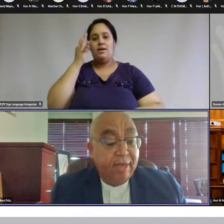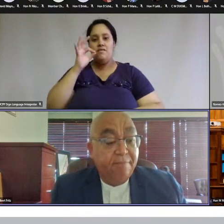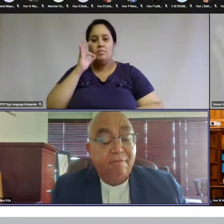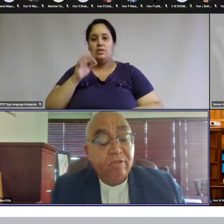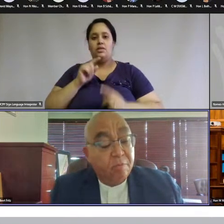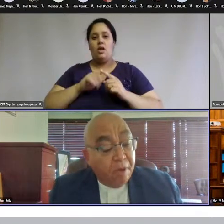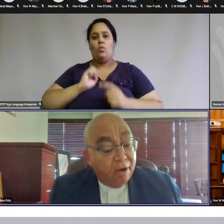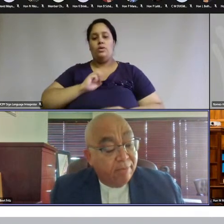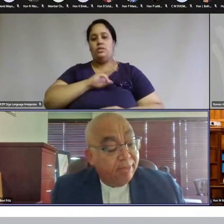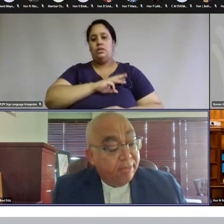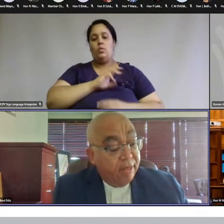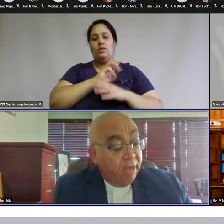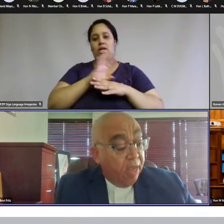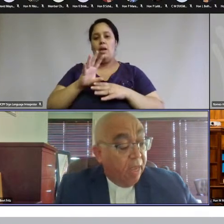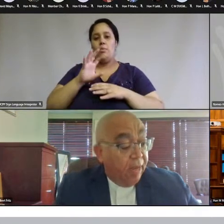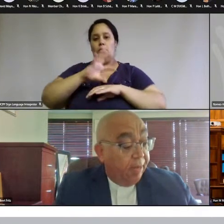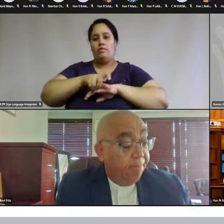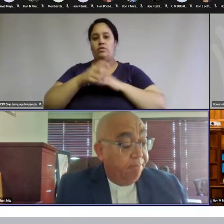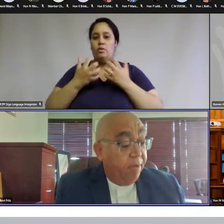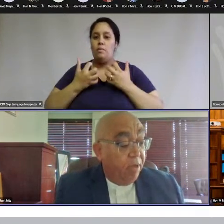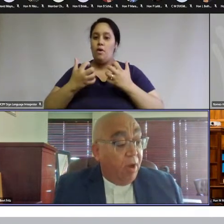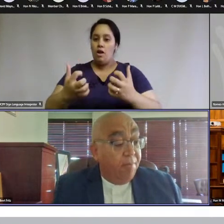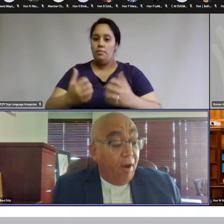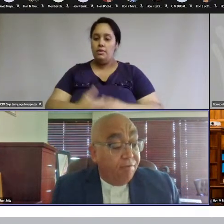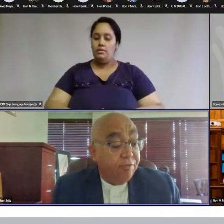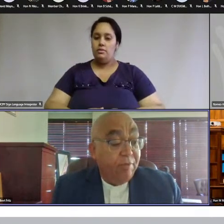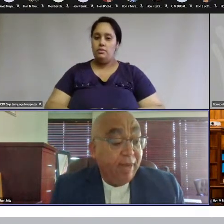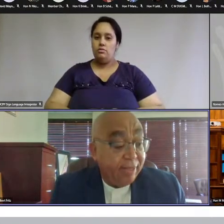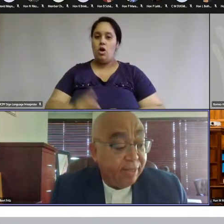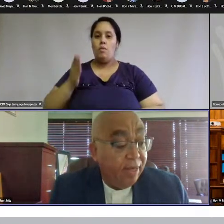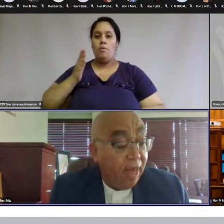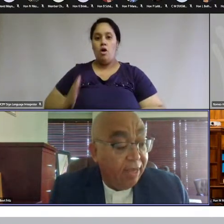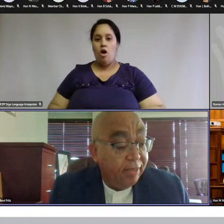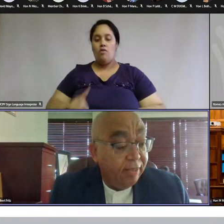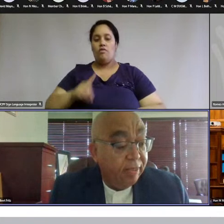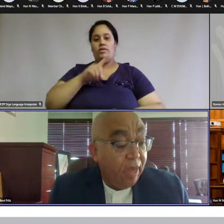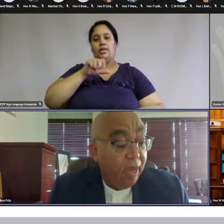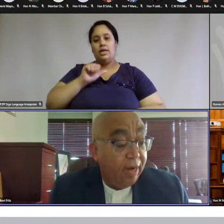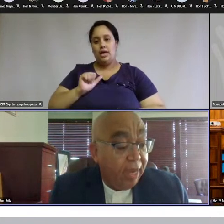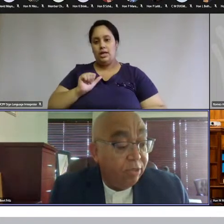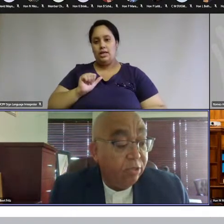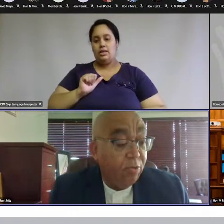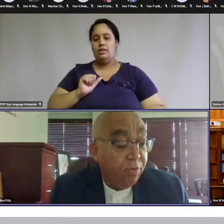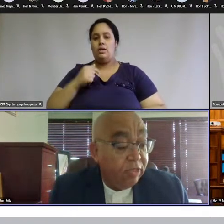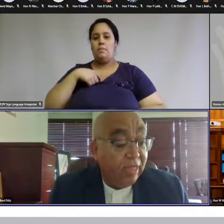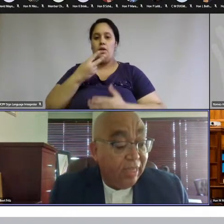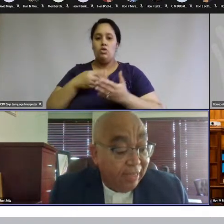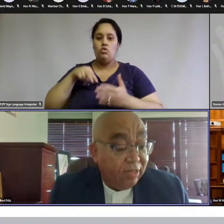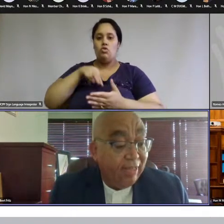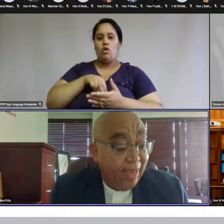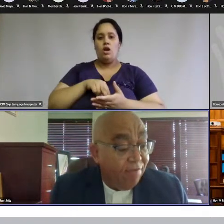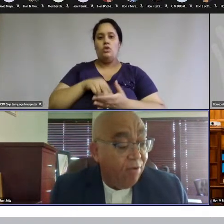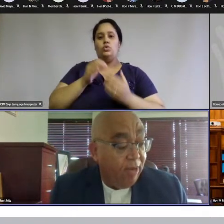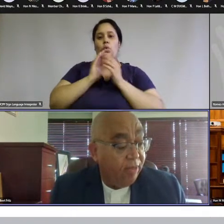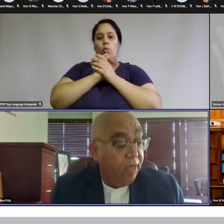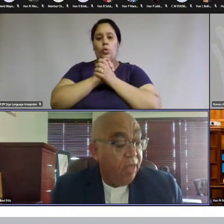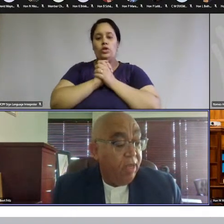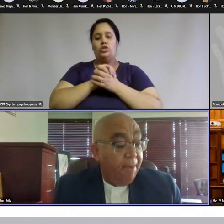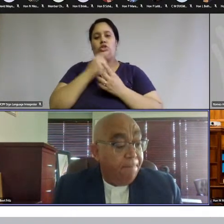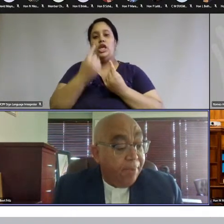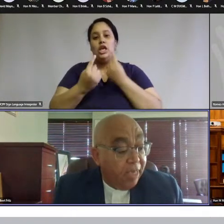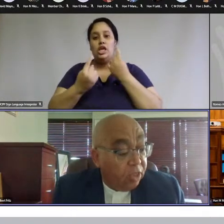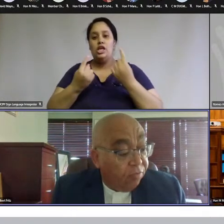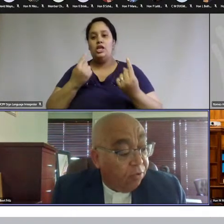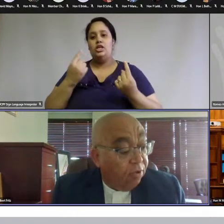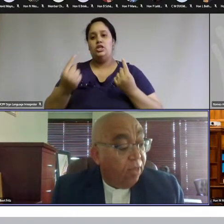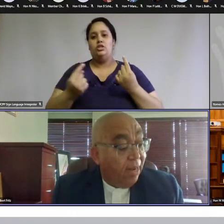of the Western Cape Provincial Parliament. On behalf of the Democratic Alliance, I rise to wish each and everyone